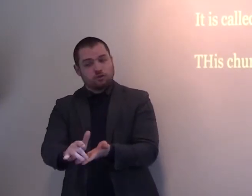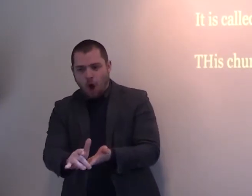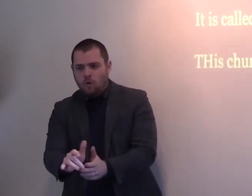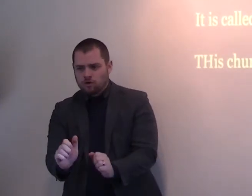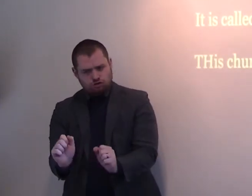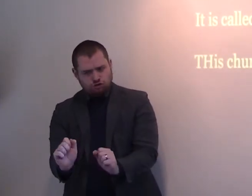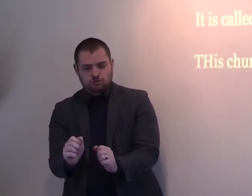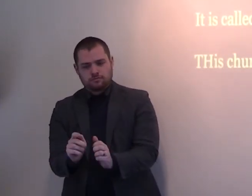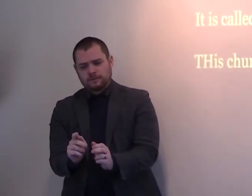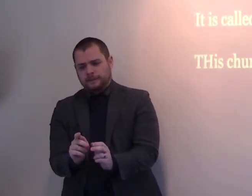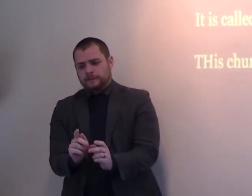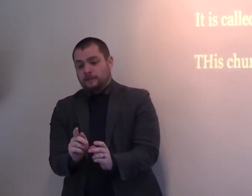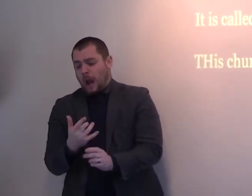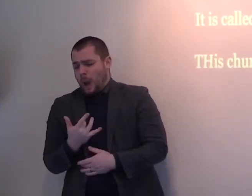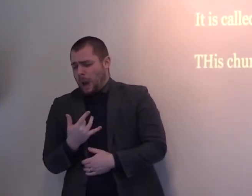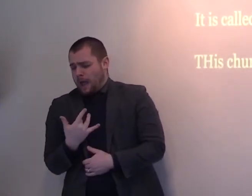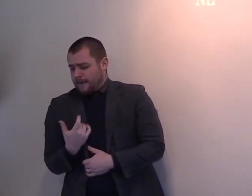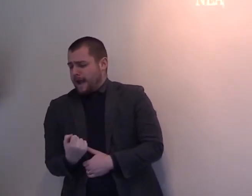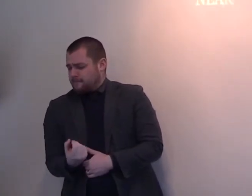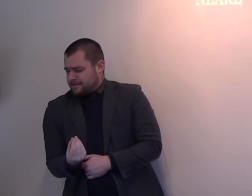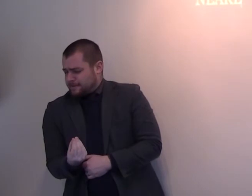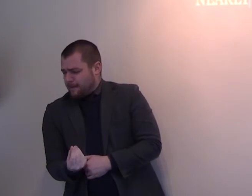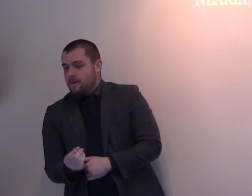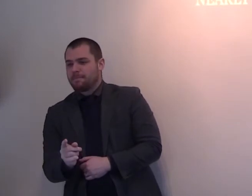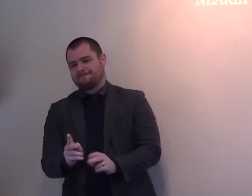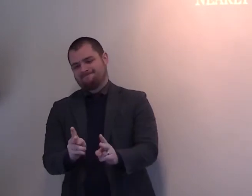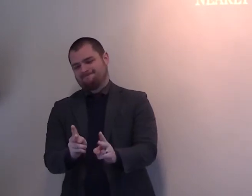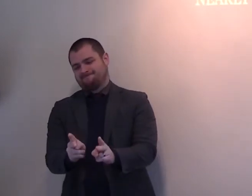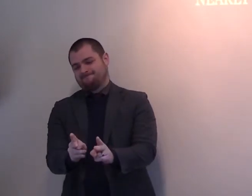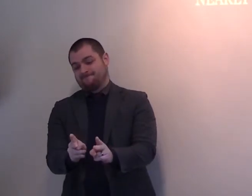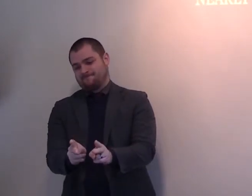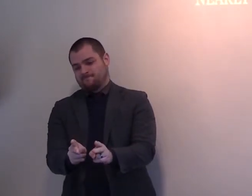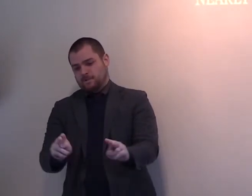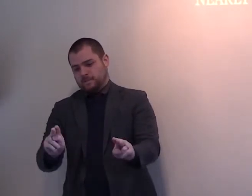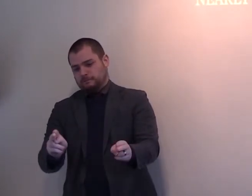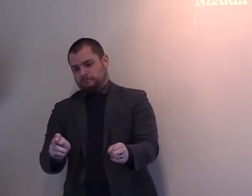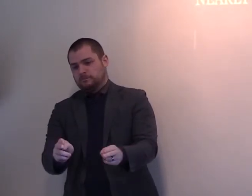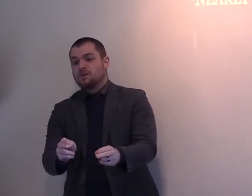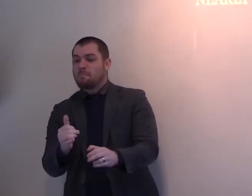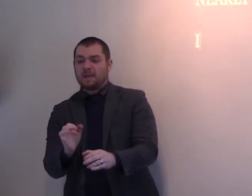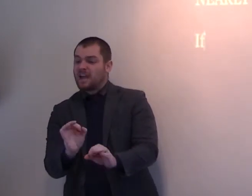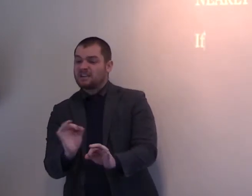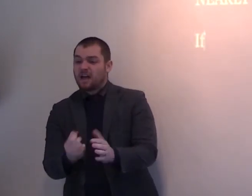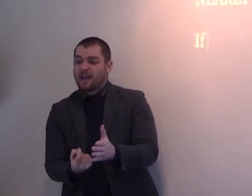to it, but it's dying if nothing happens spiritually to the